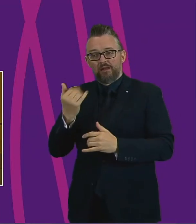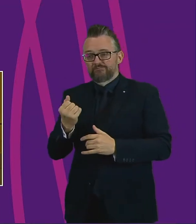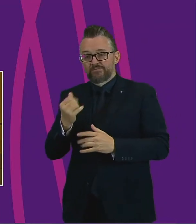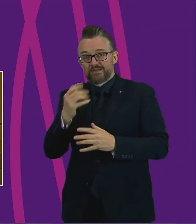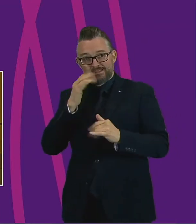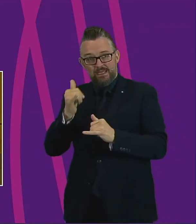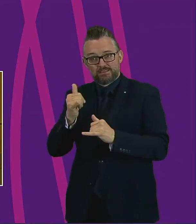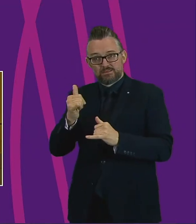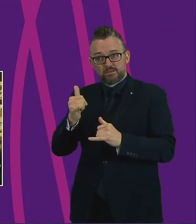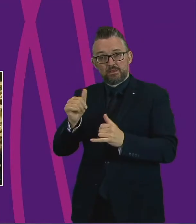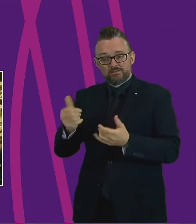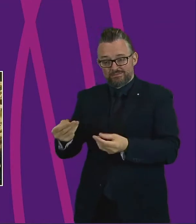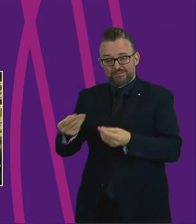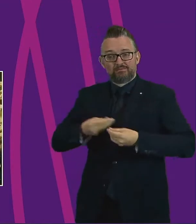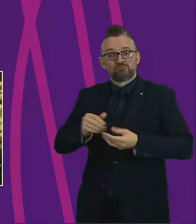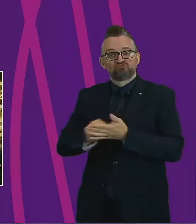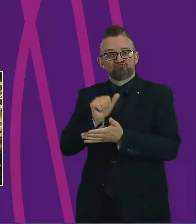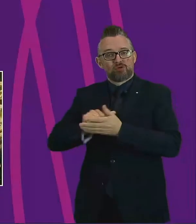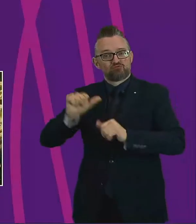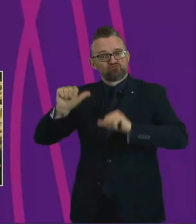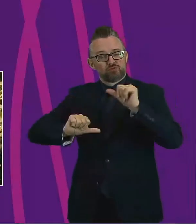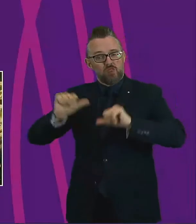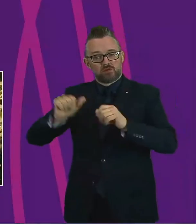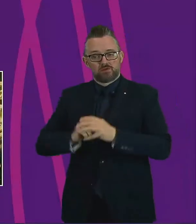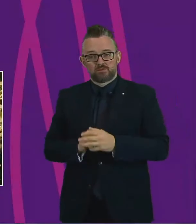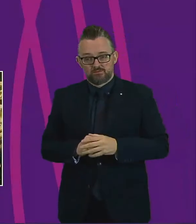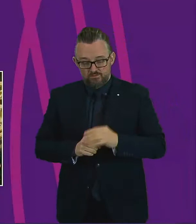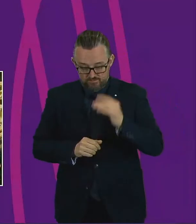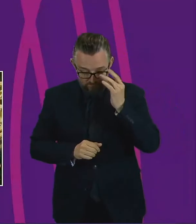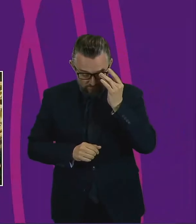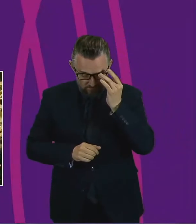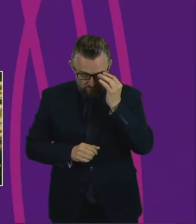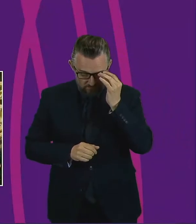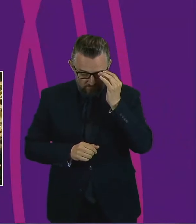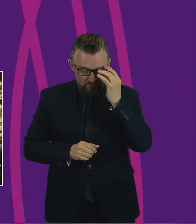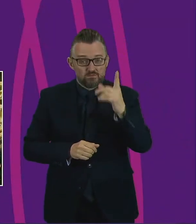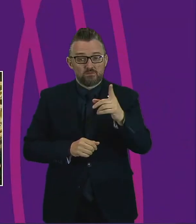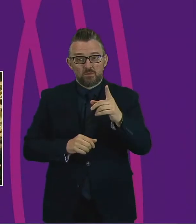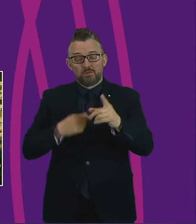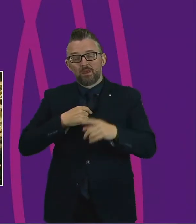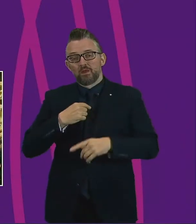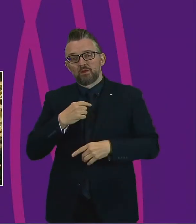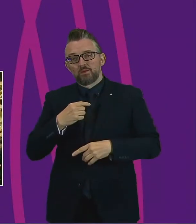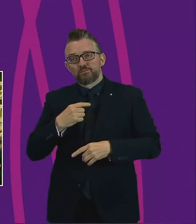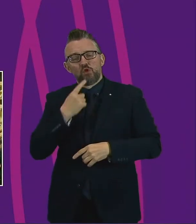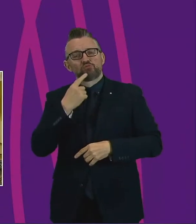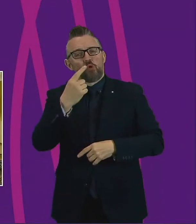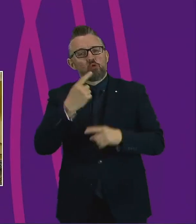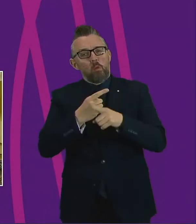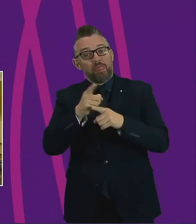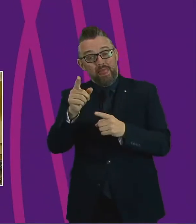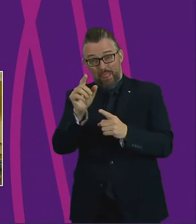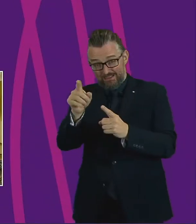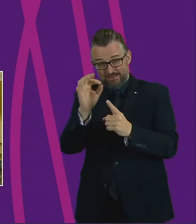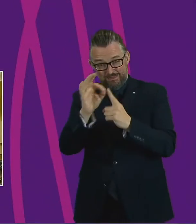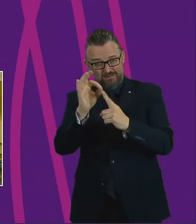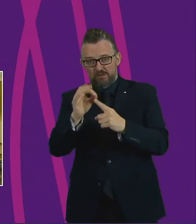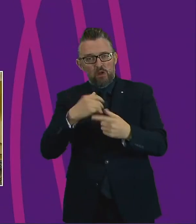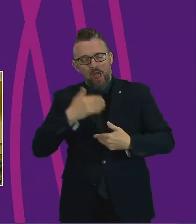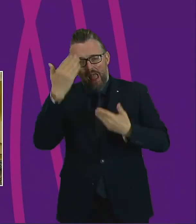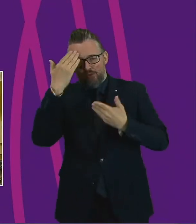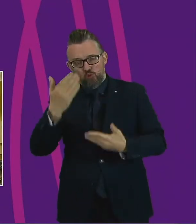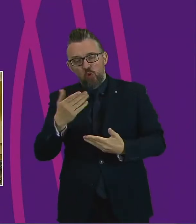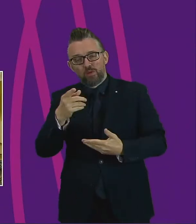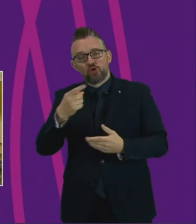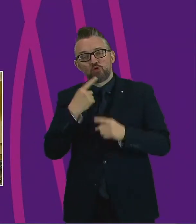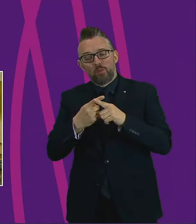result? First Minister. Again, obviously I can't comment on the individual case without knowing the details, but the